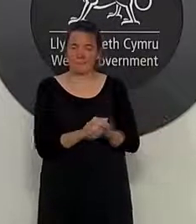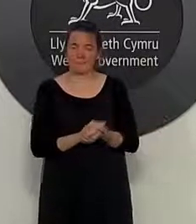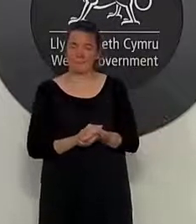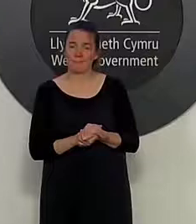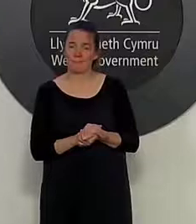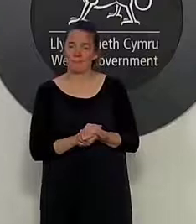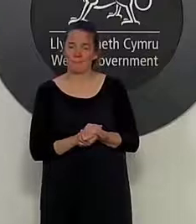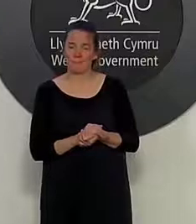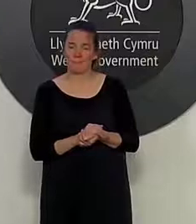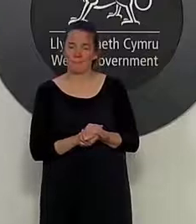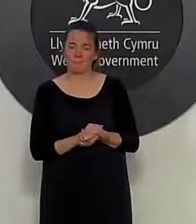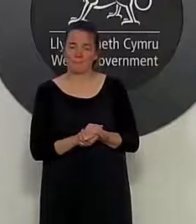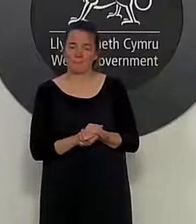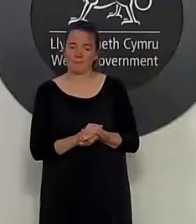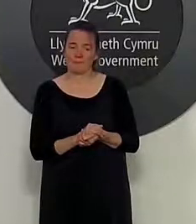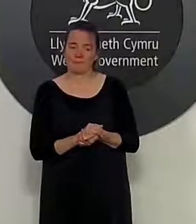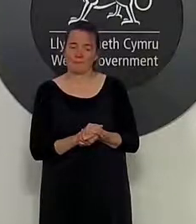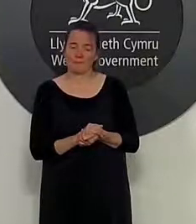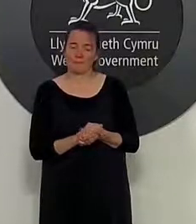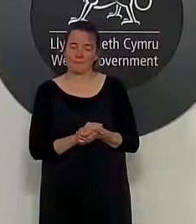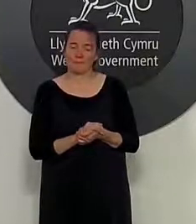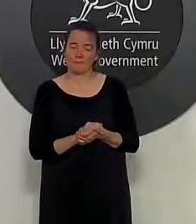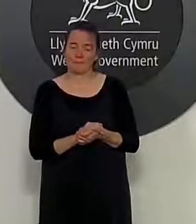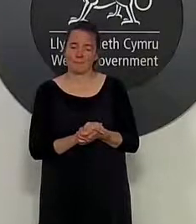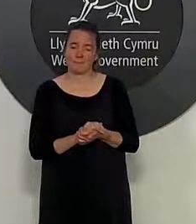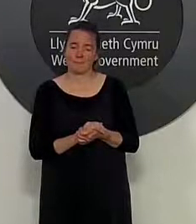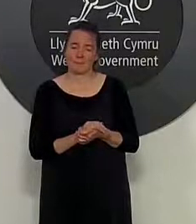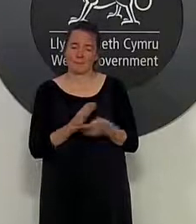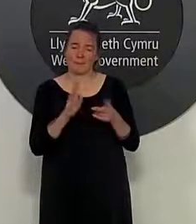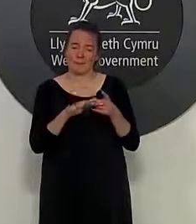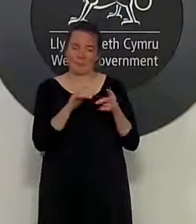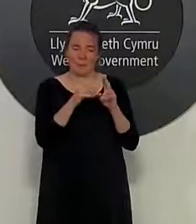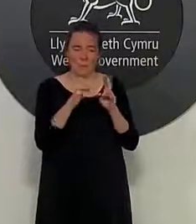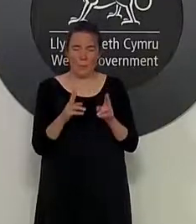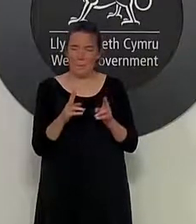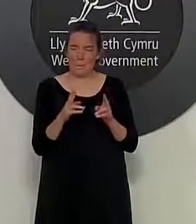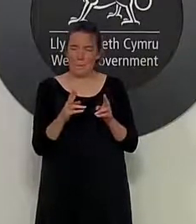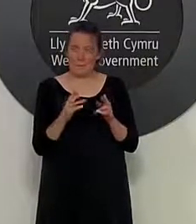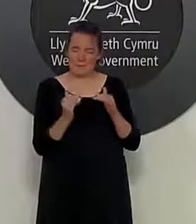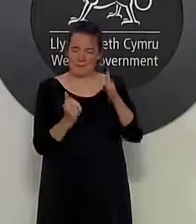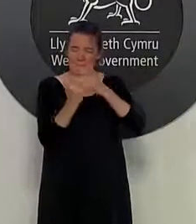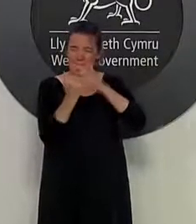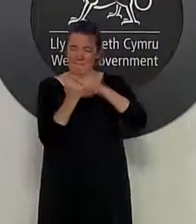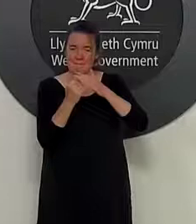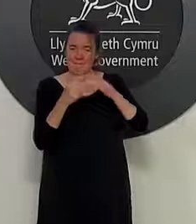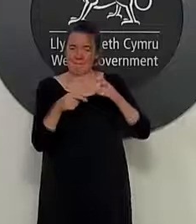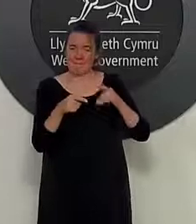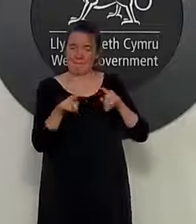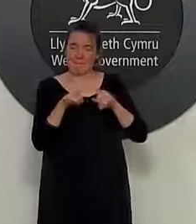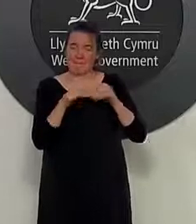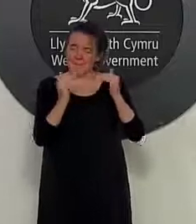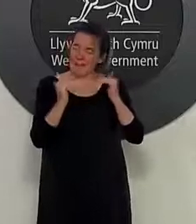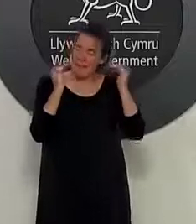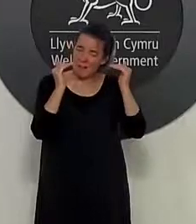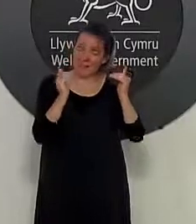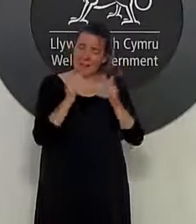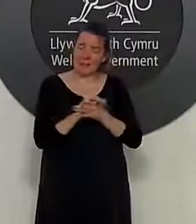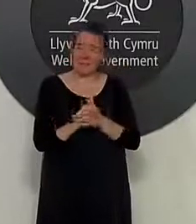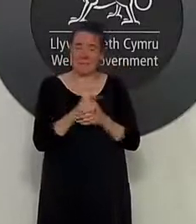level of ownership of second homes based on the experience of communities